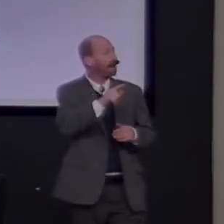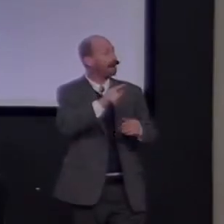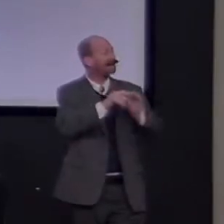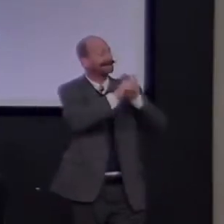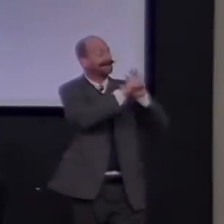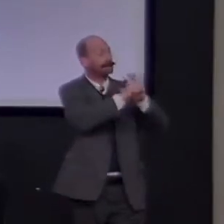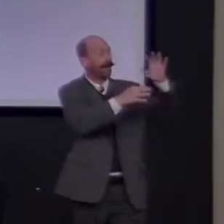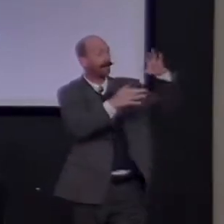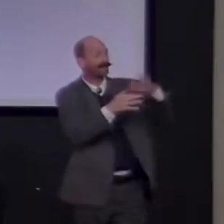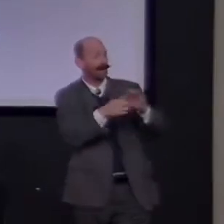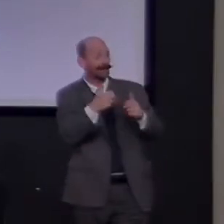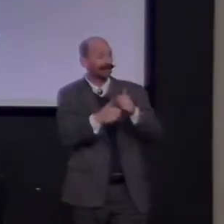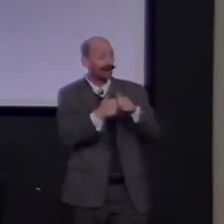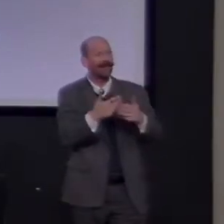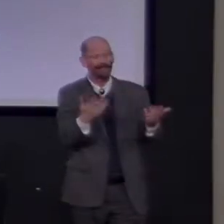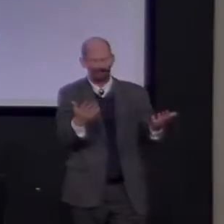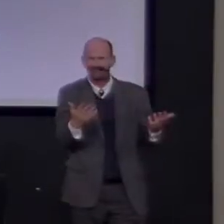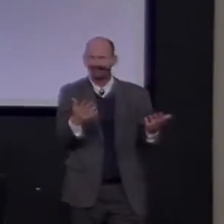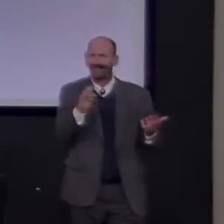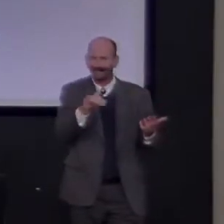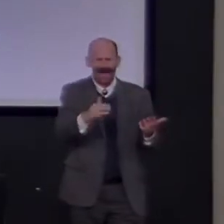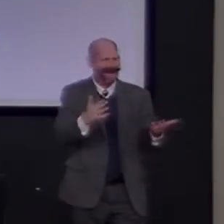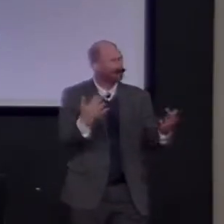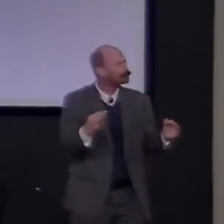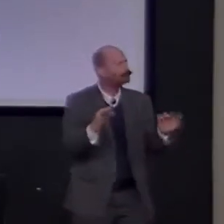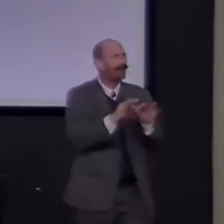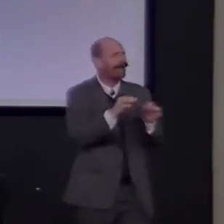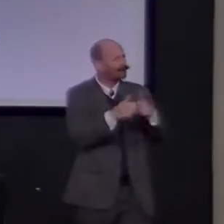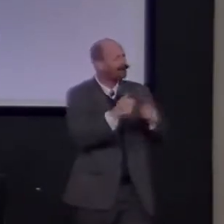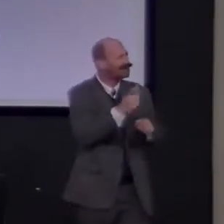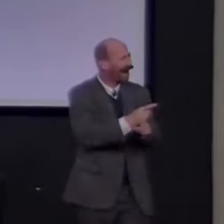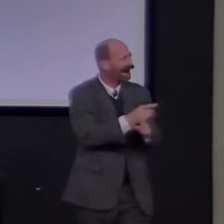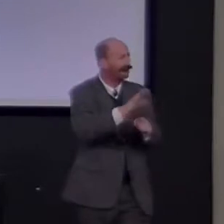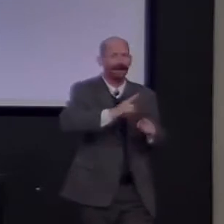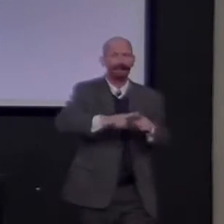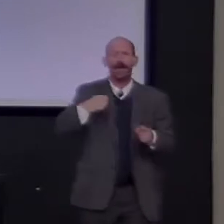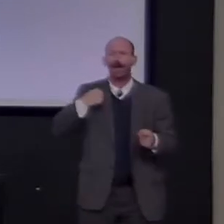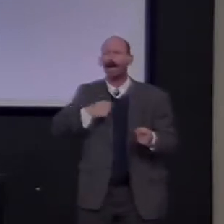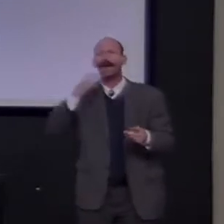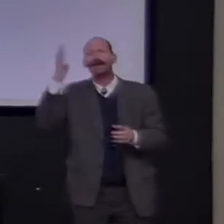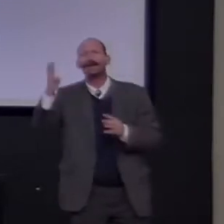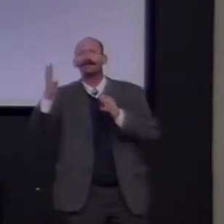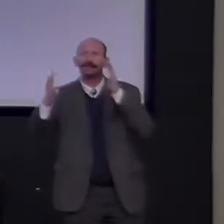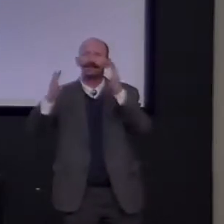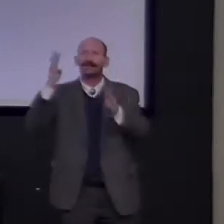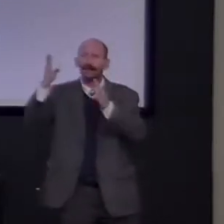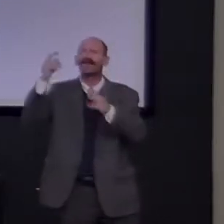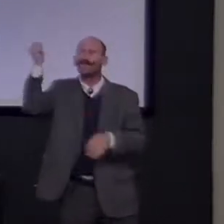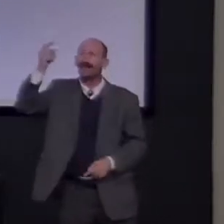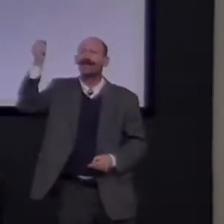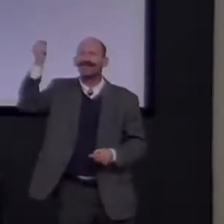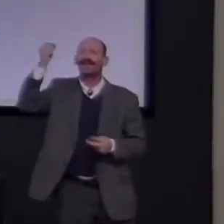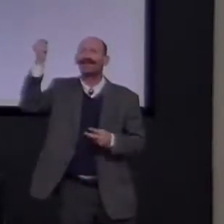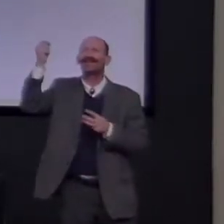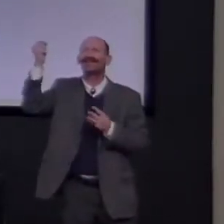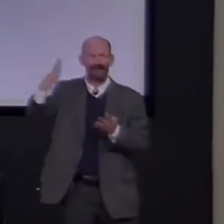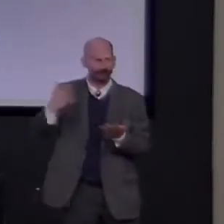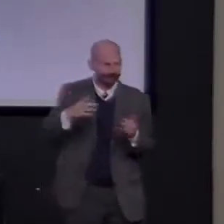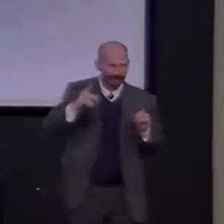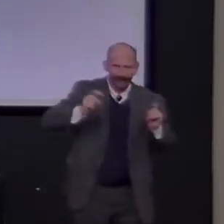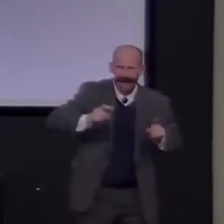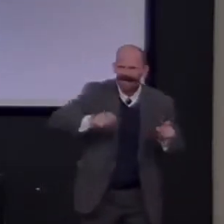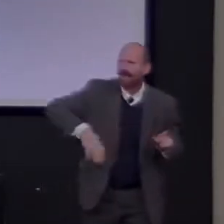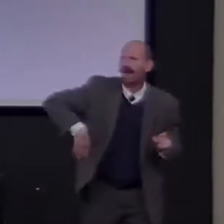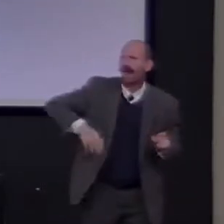problem, there's been much more theory, such as I've just shown you, and actually surprisingly little empirical testing.